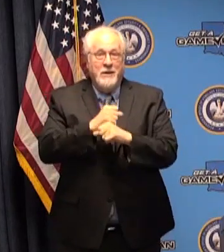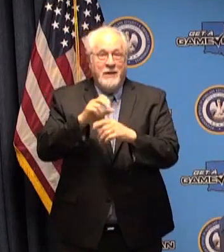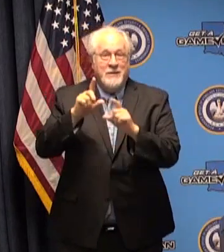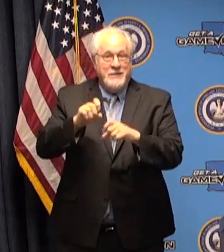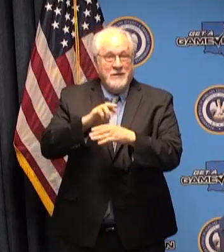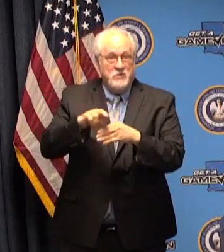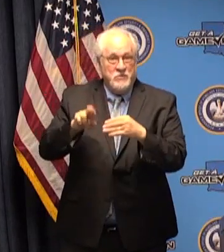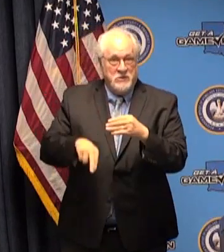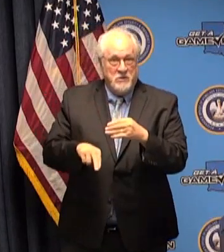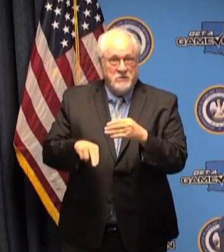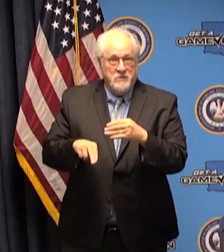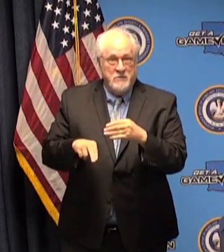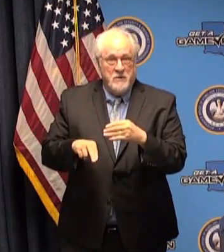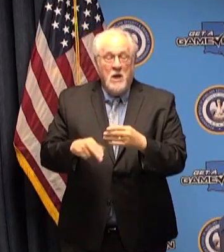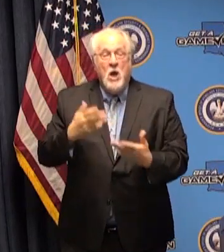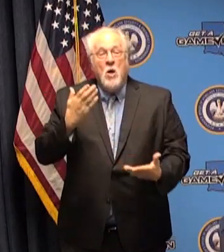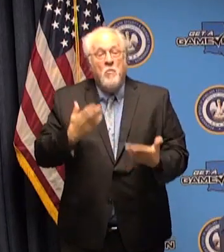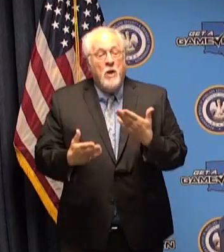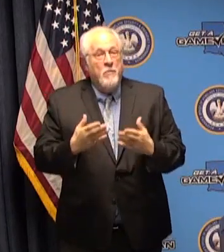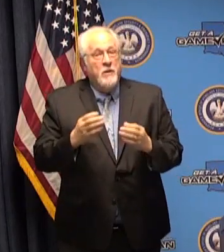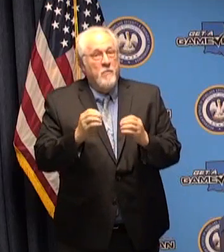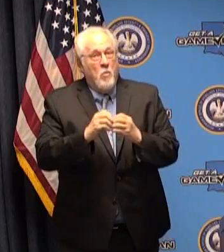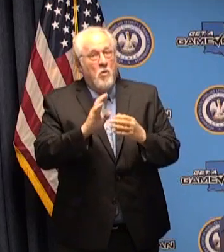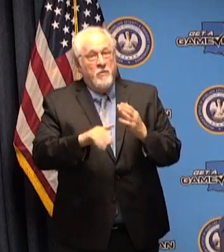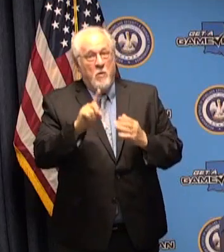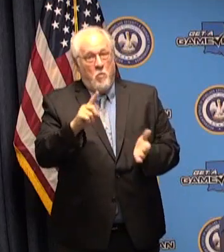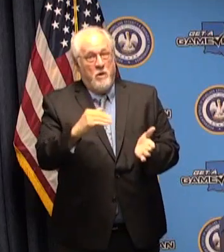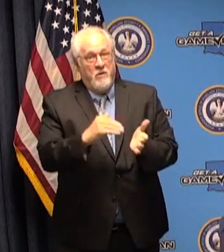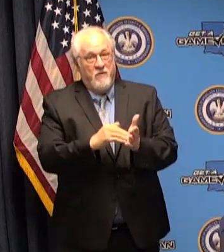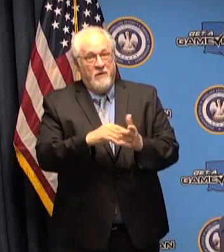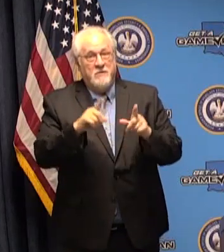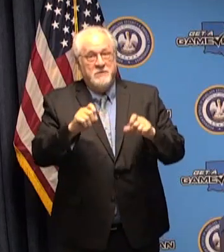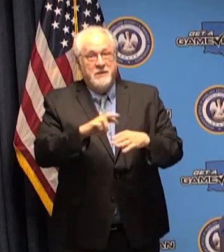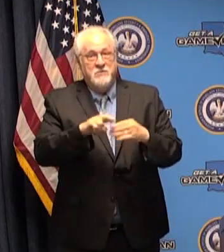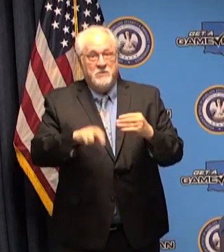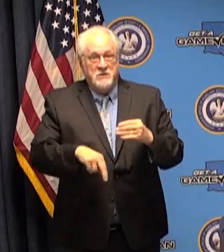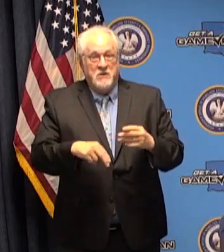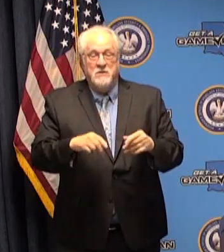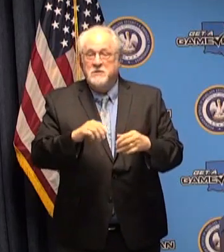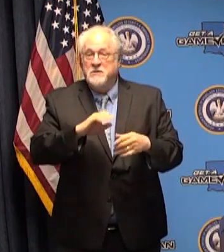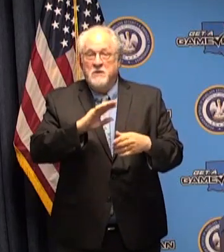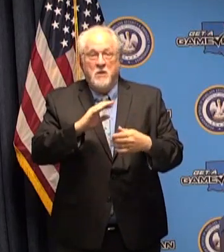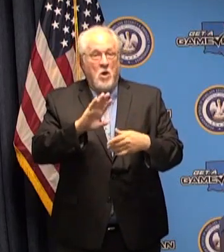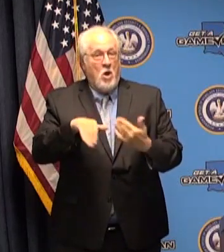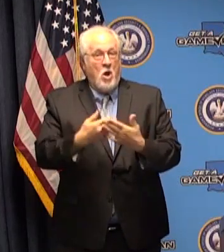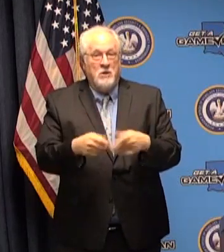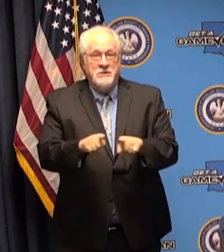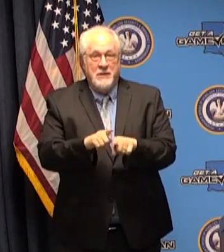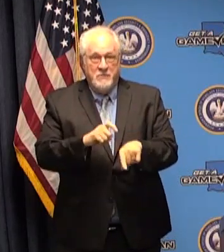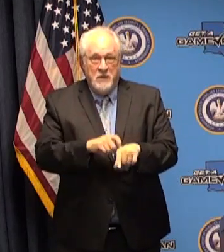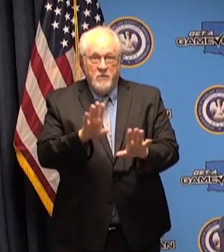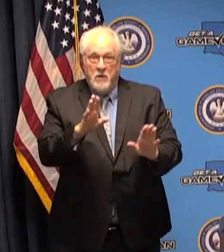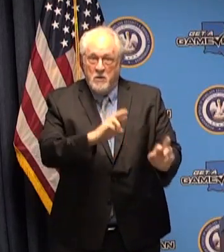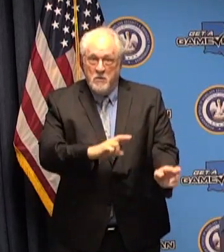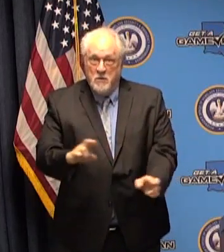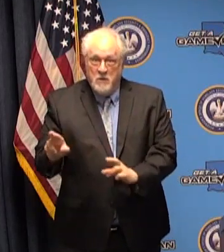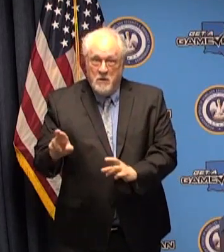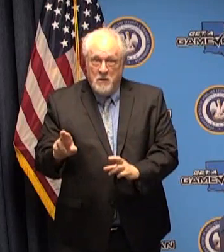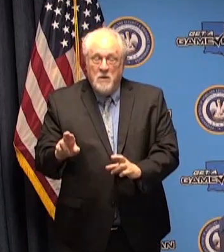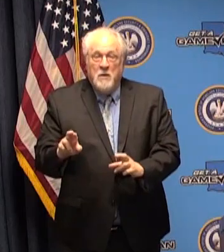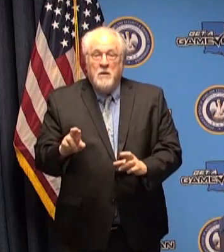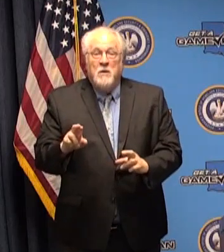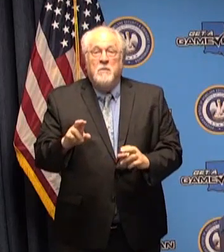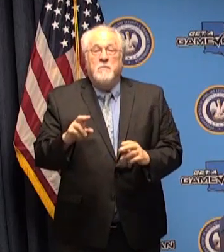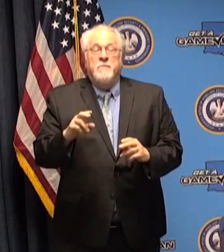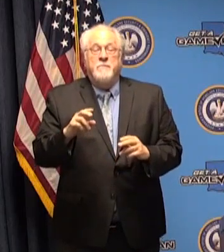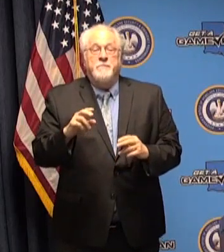test results, probably over 1,000 test results all at one time. And I want people to be prepared for this as